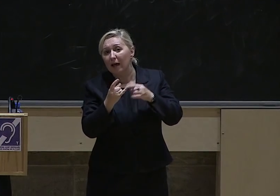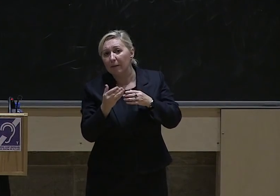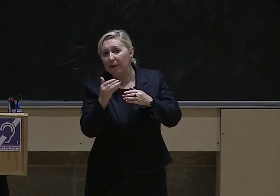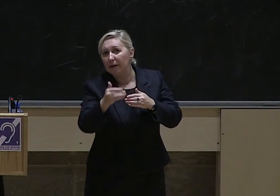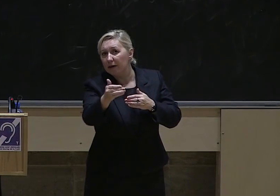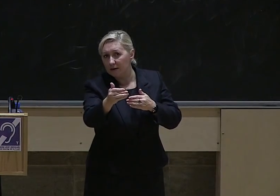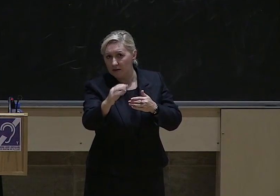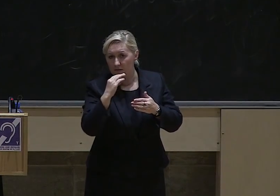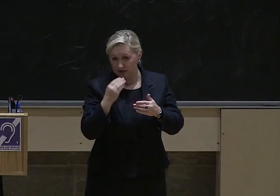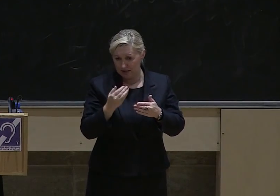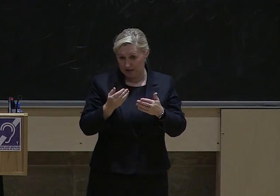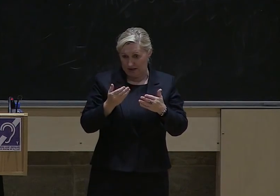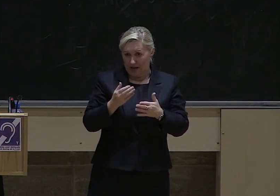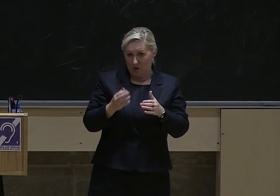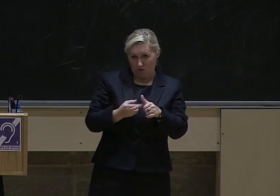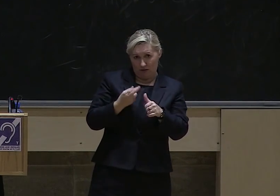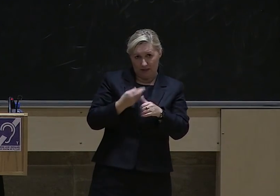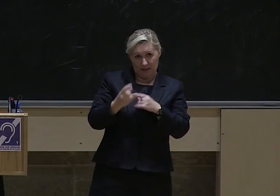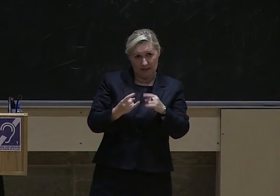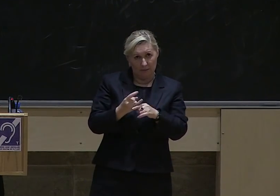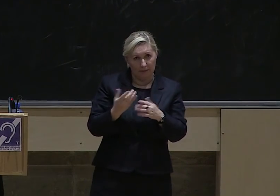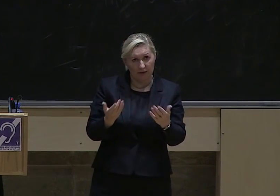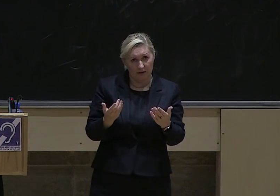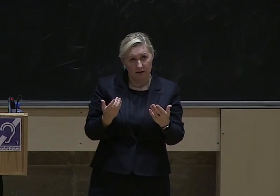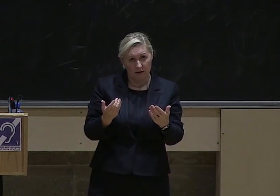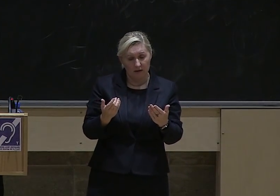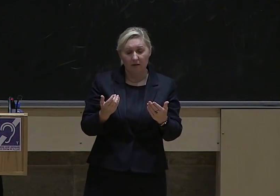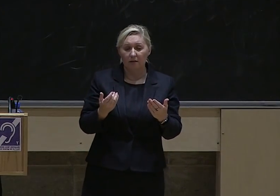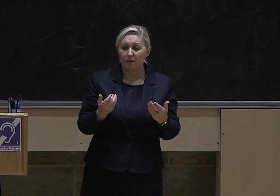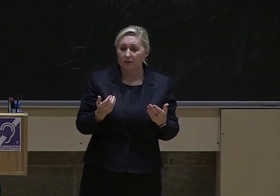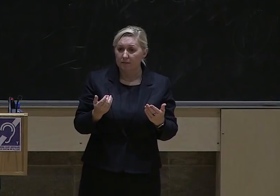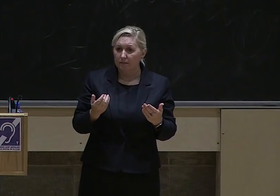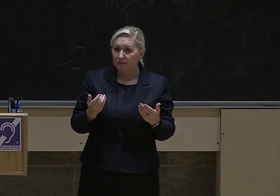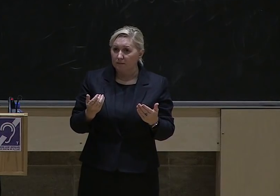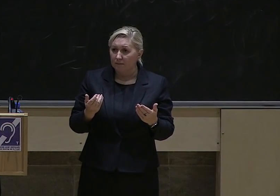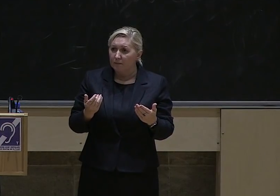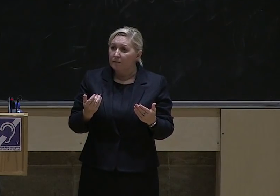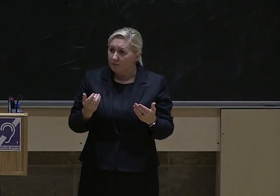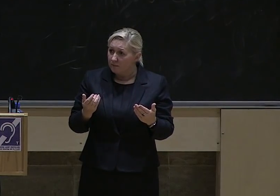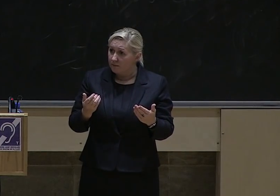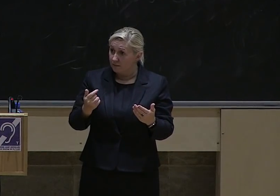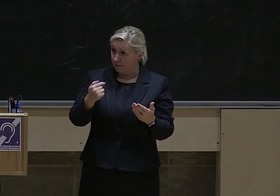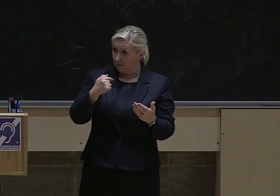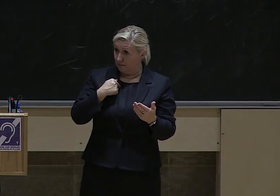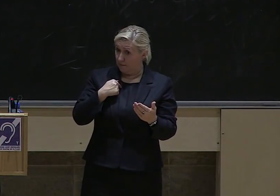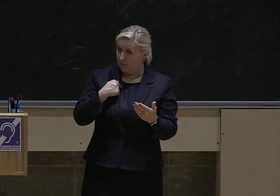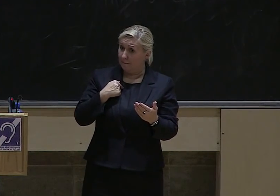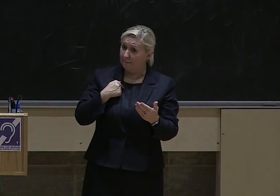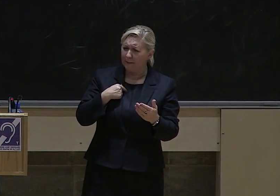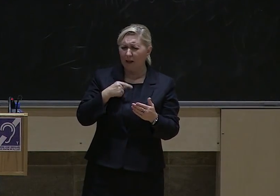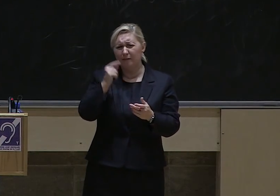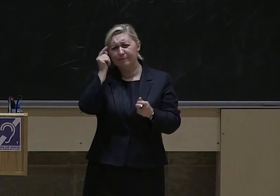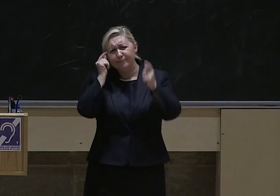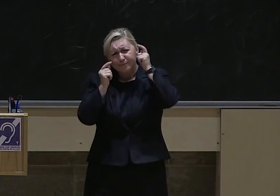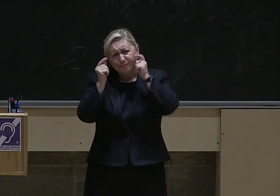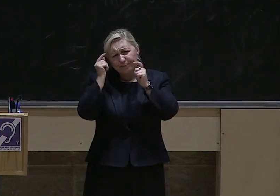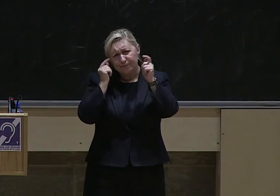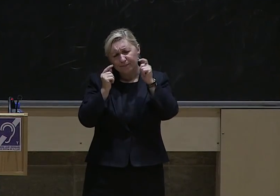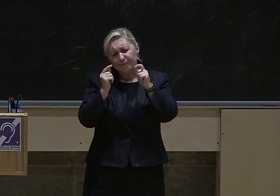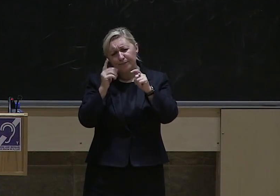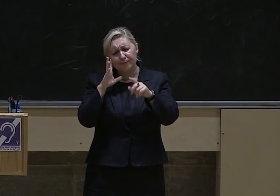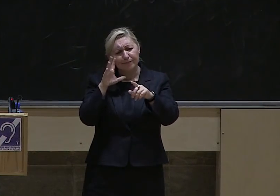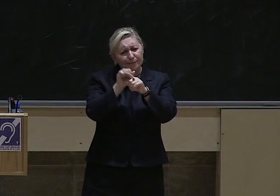new situations have emerged. So I've identified 6 key current influences on higher